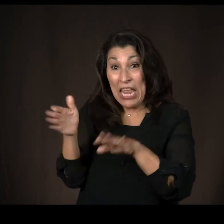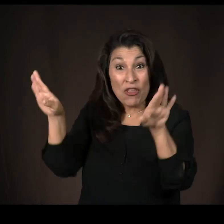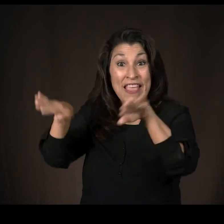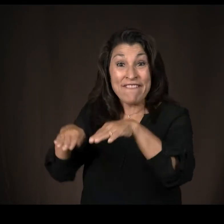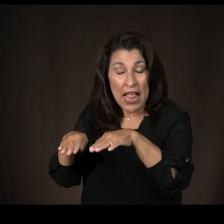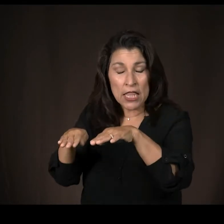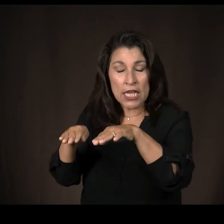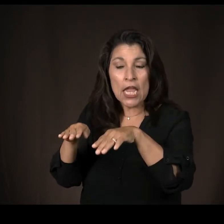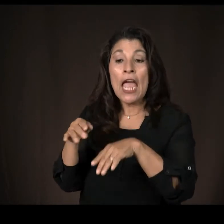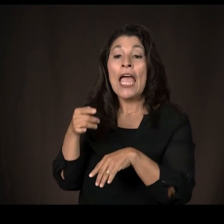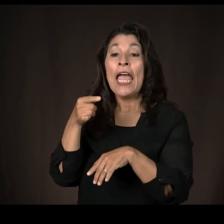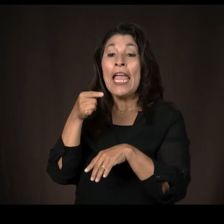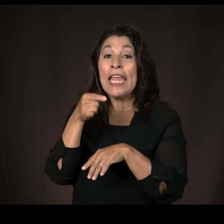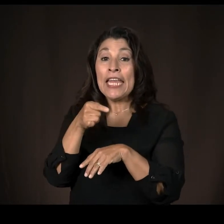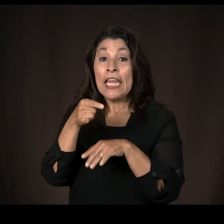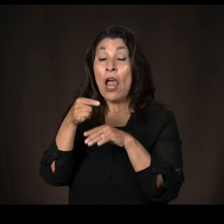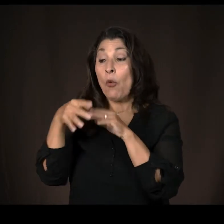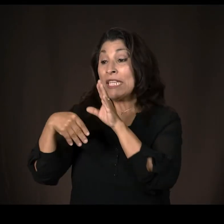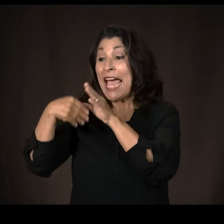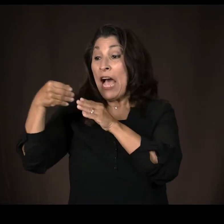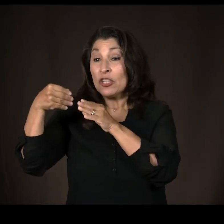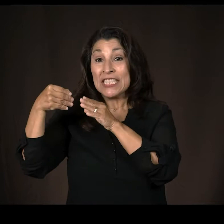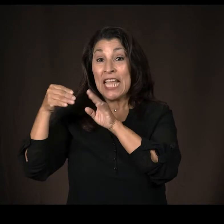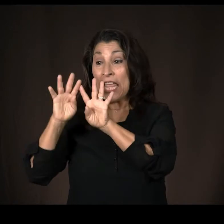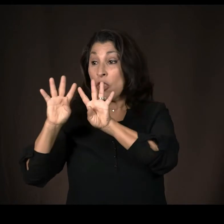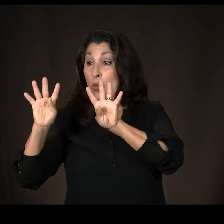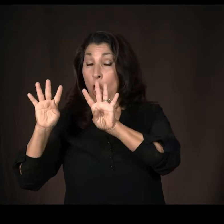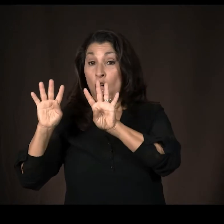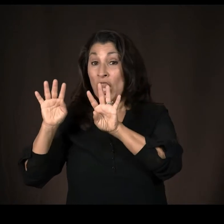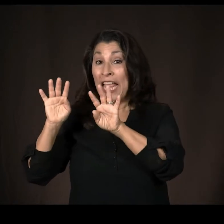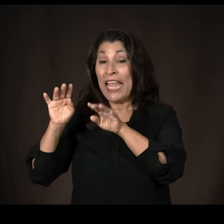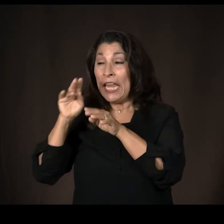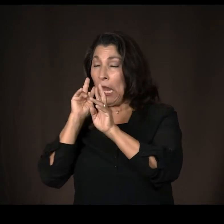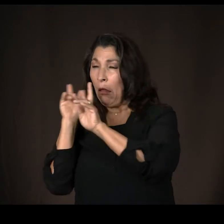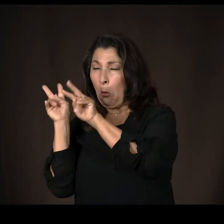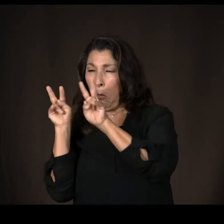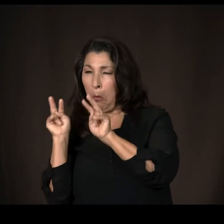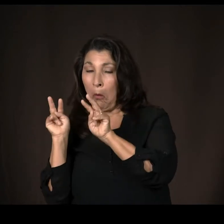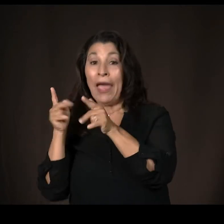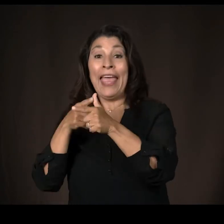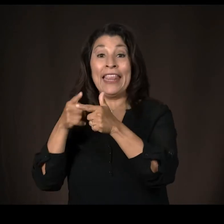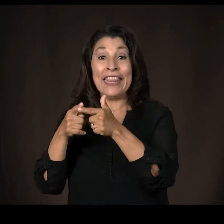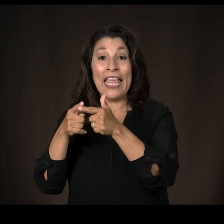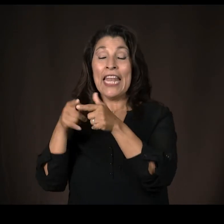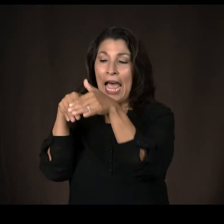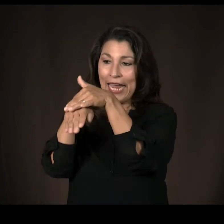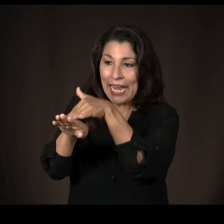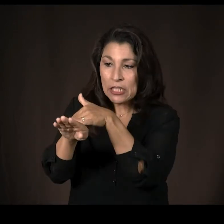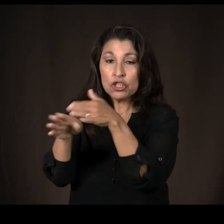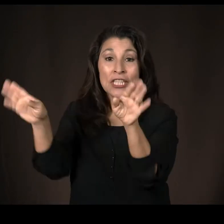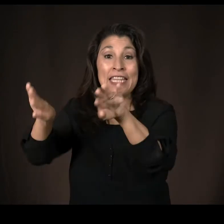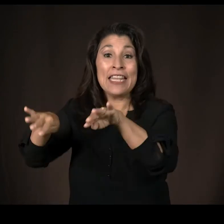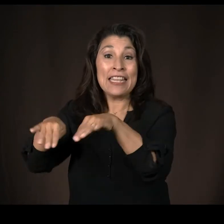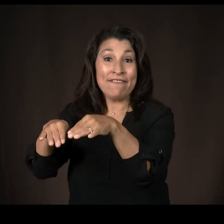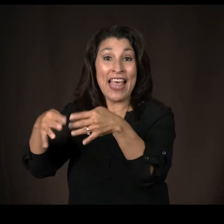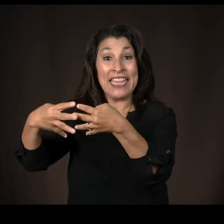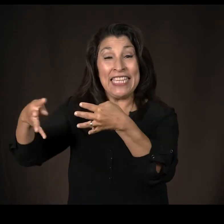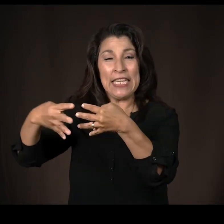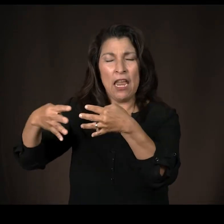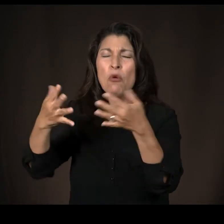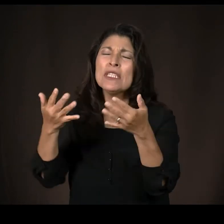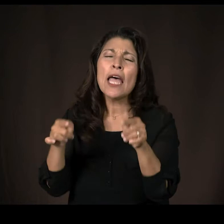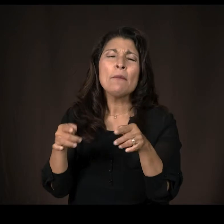wall, examining the wall. Finally, I turned back and re-entered at the valley gate. Now, what's going on